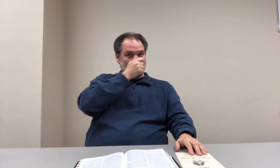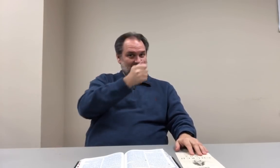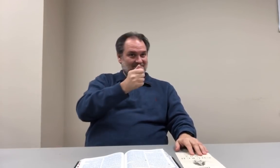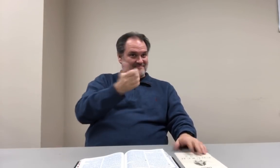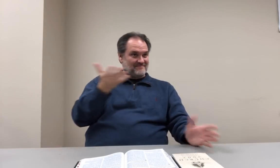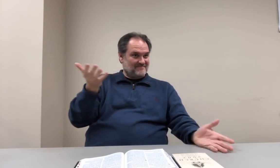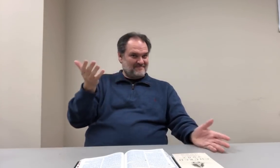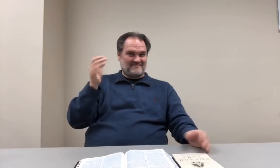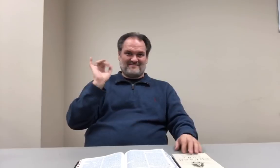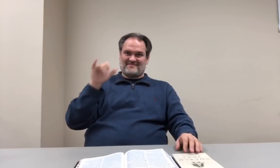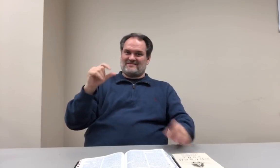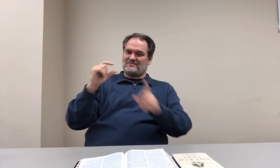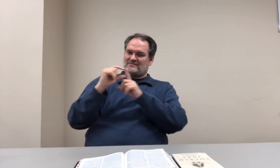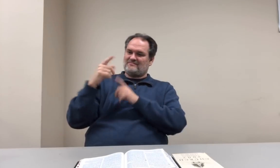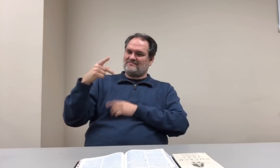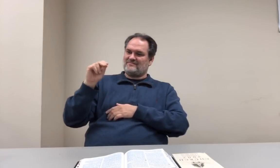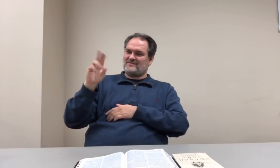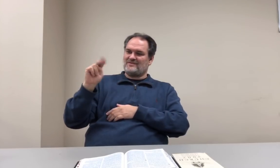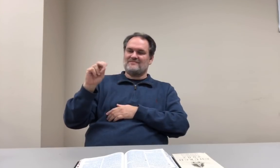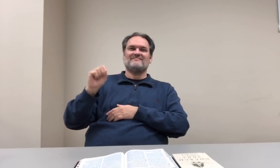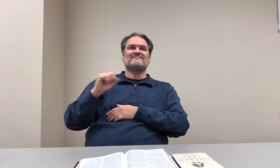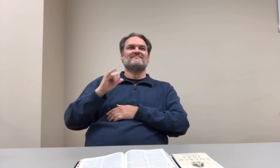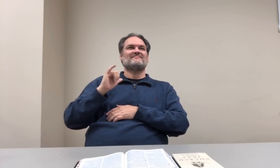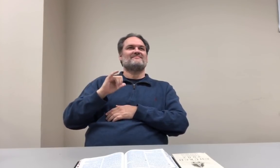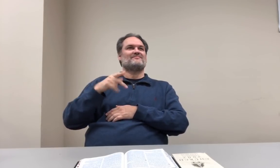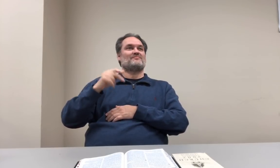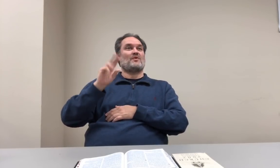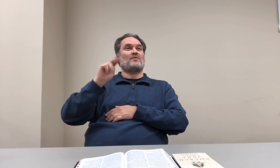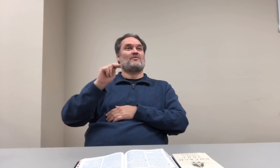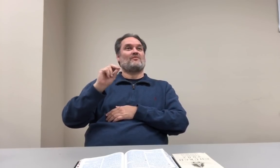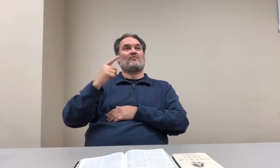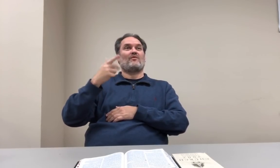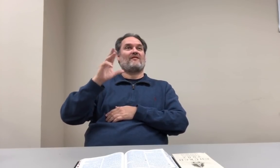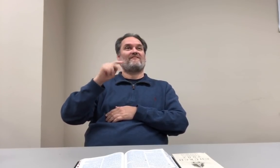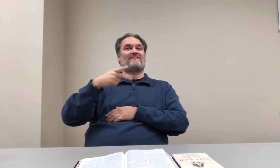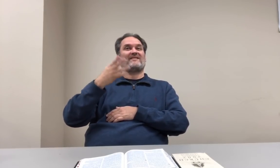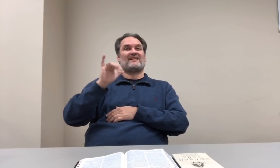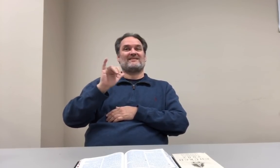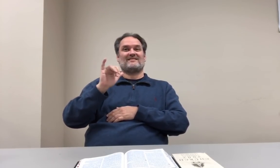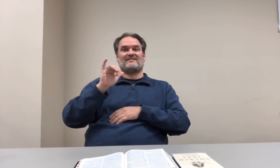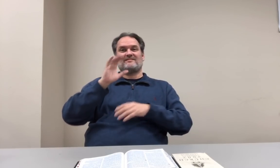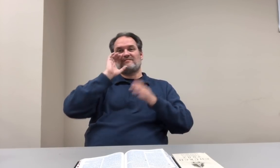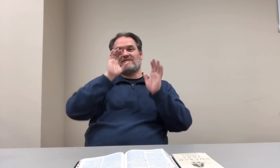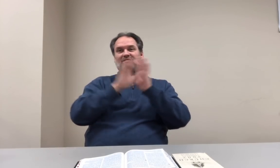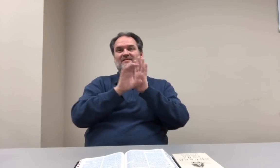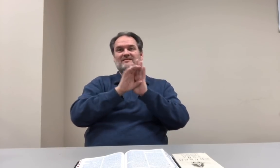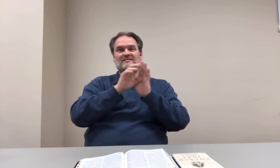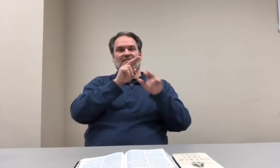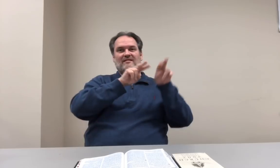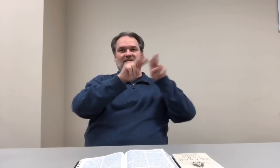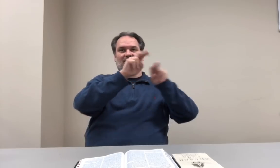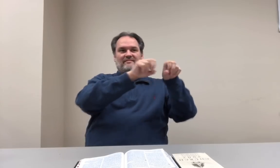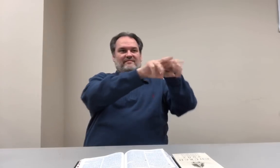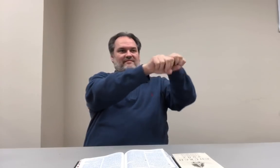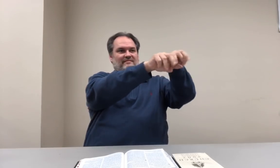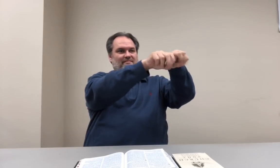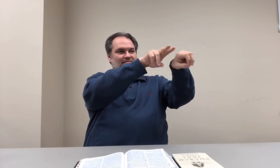Now, that's true in the sense that we can't know everything, right? But that's not an excuse to say we shouldn't study and try to